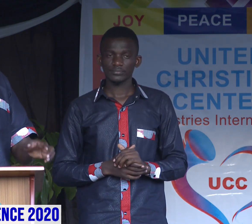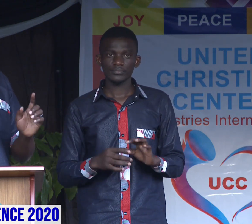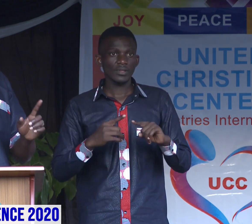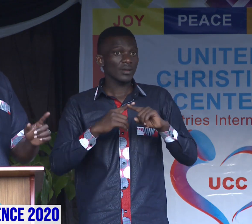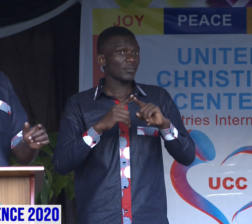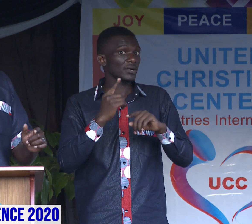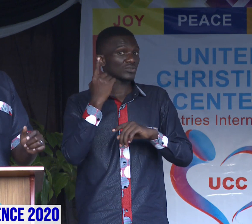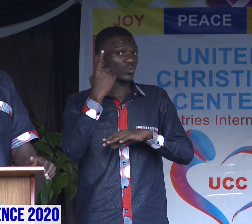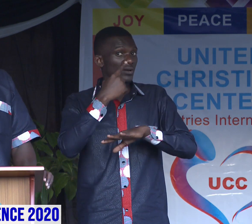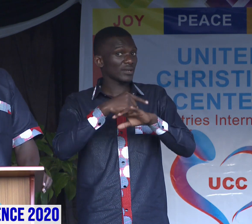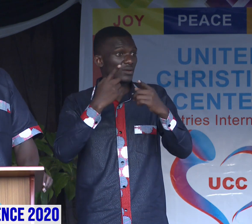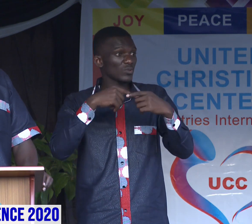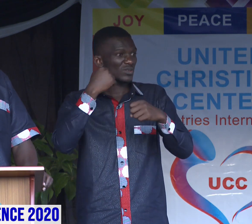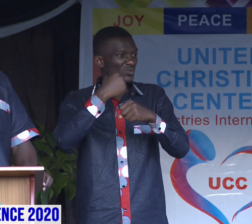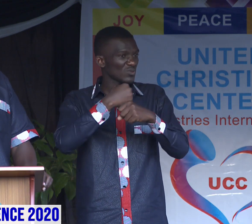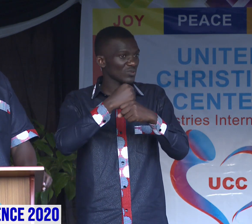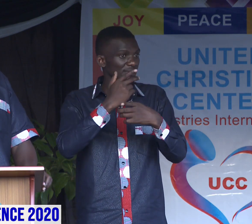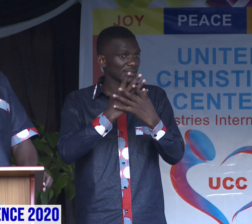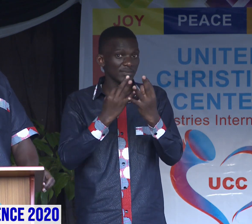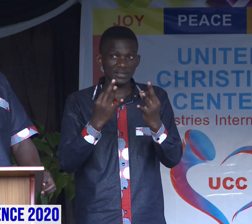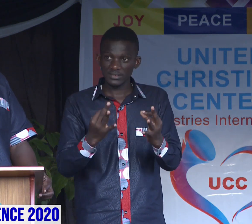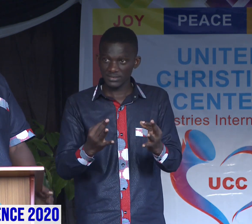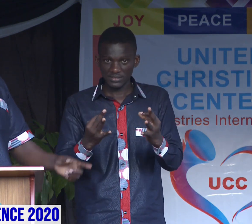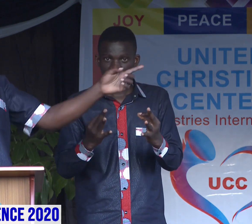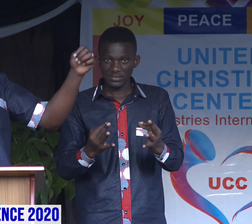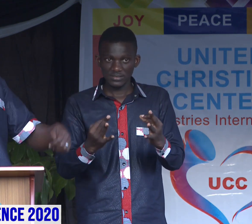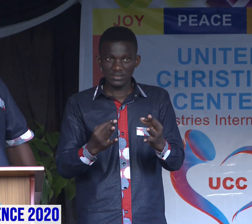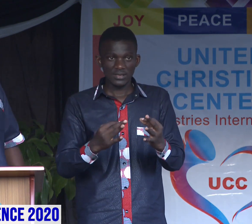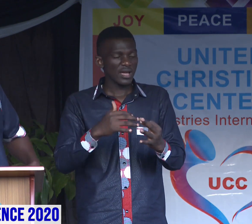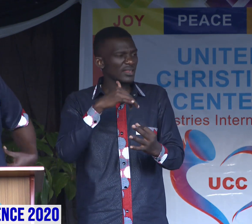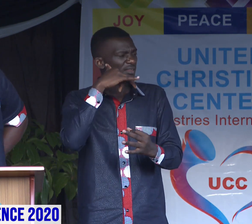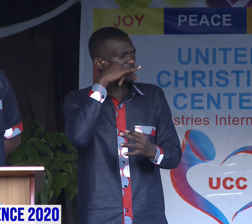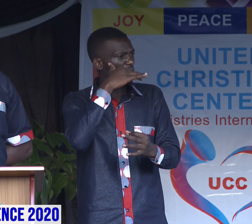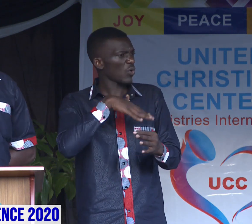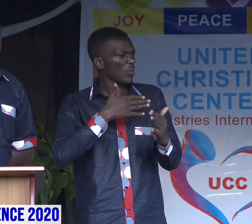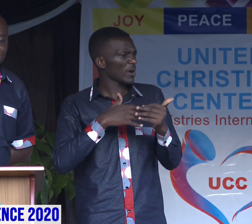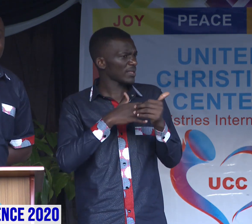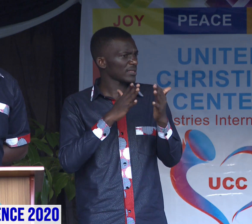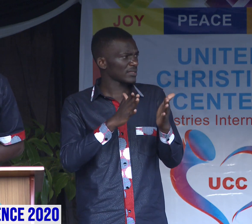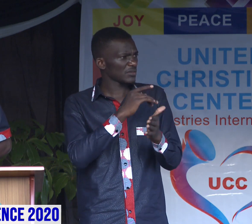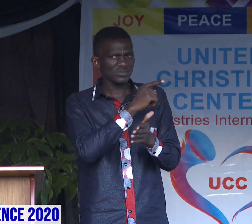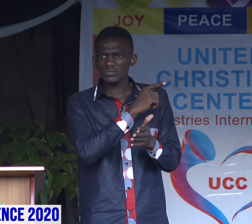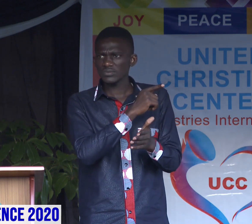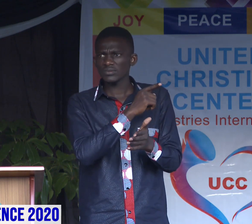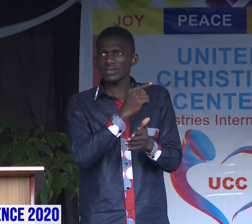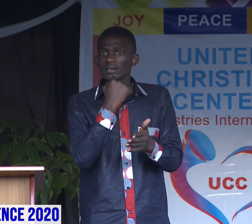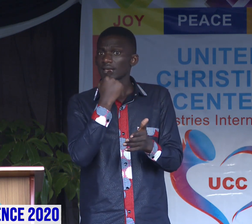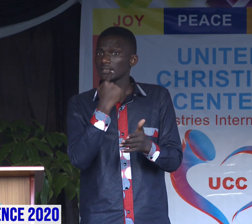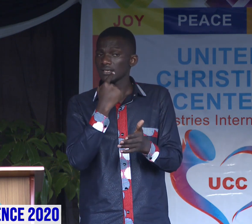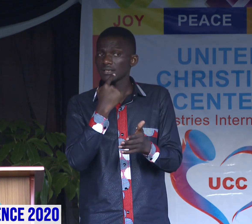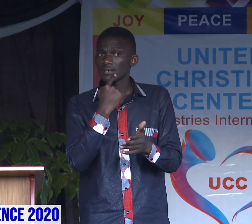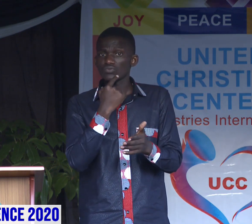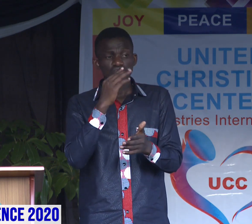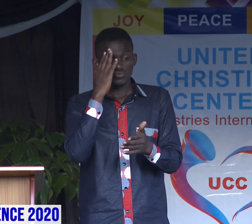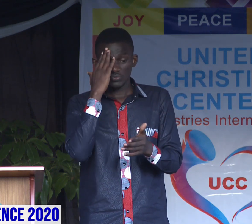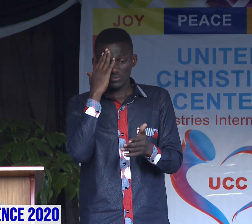Ne olumu tukola ebintu, but sometimes we do certain things. Ne nkubira mami esimu, and I call mami. Ne muga mami omanyi,